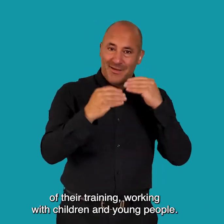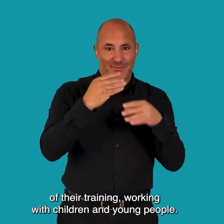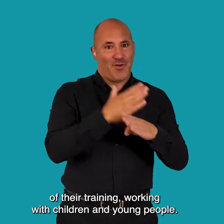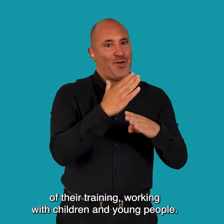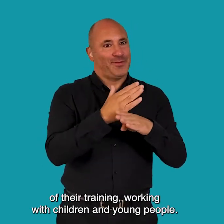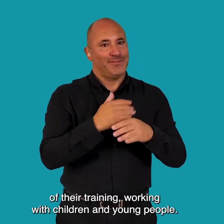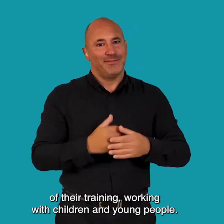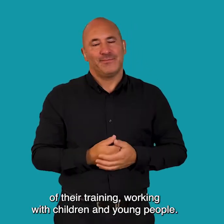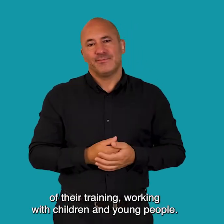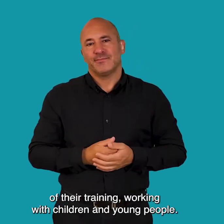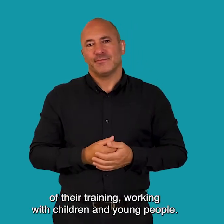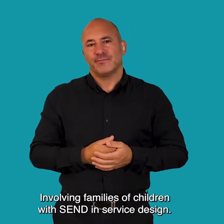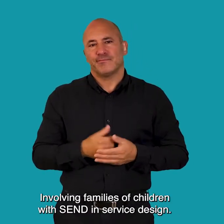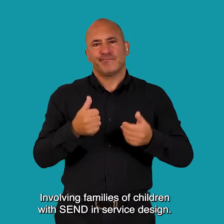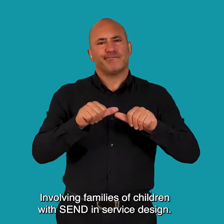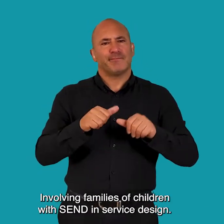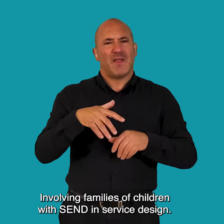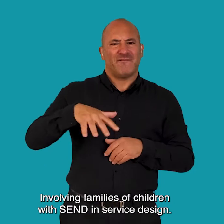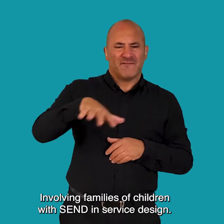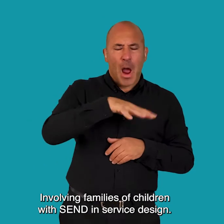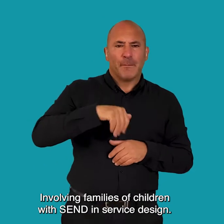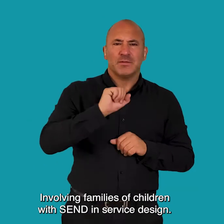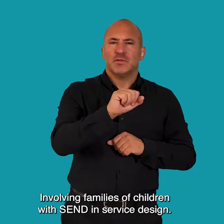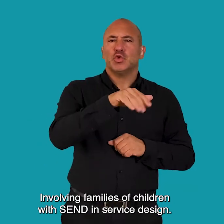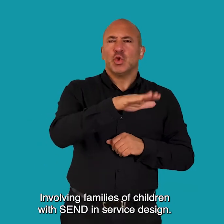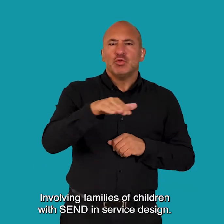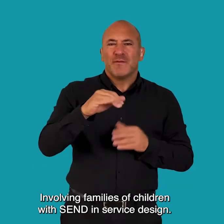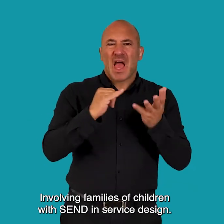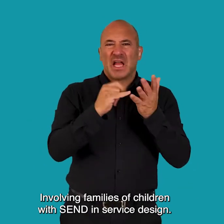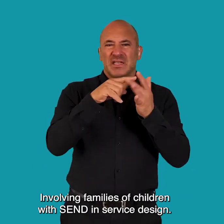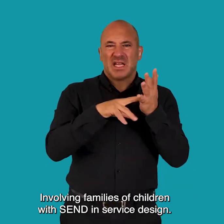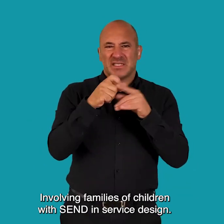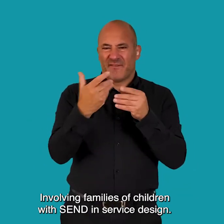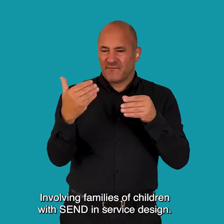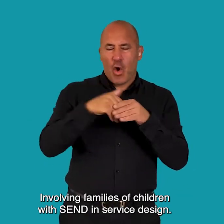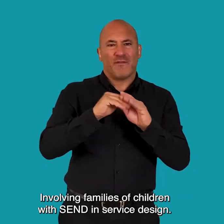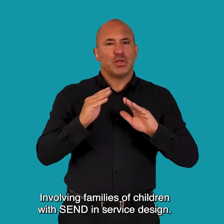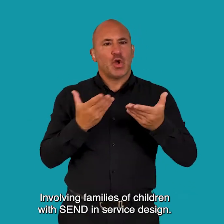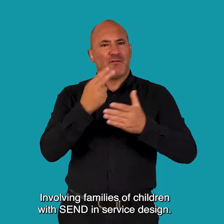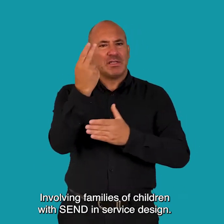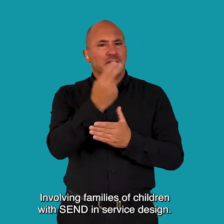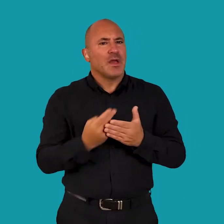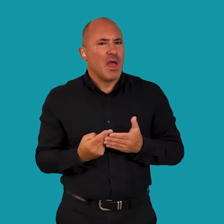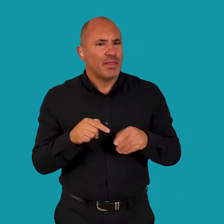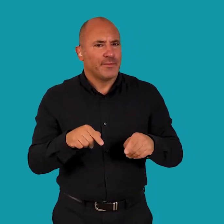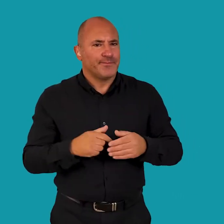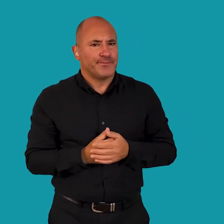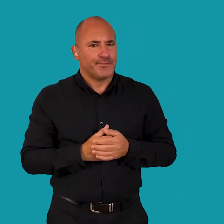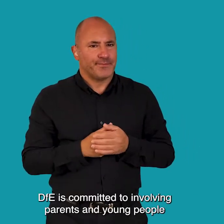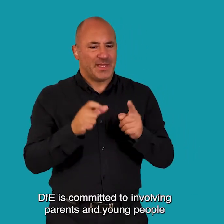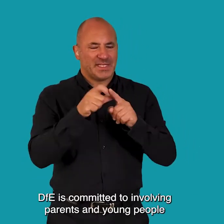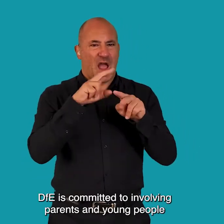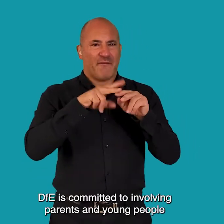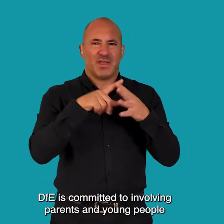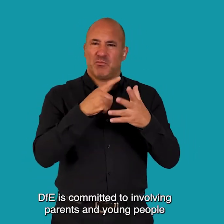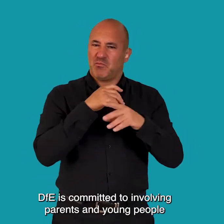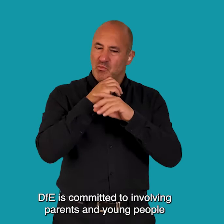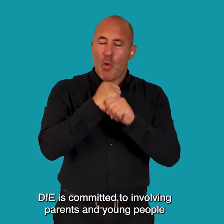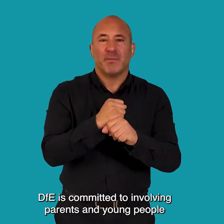people. Involving families of children with SEND in service design. DfE is committed to